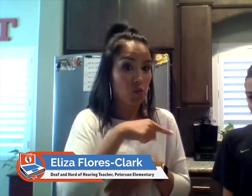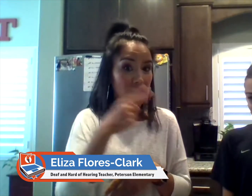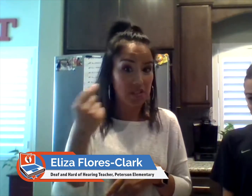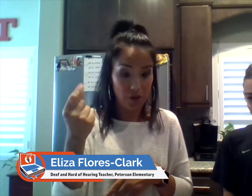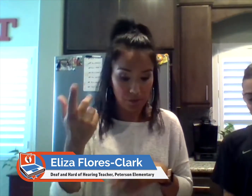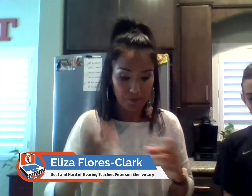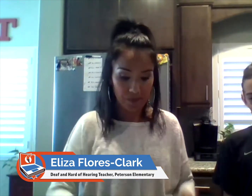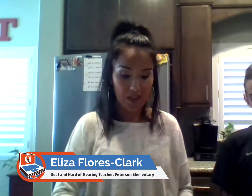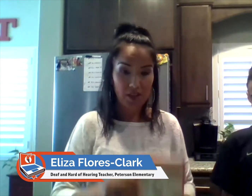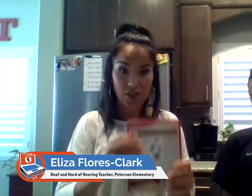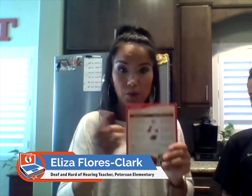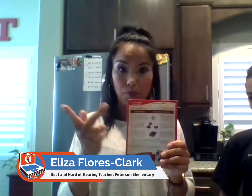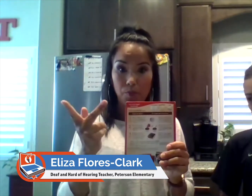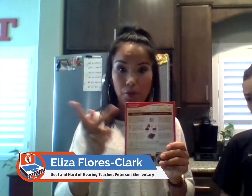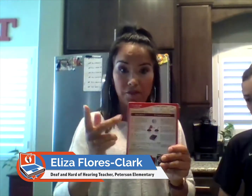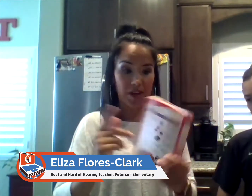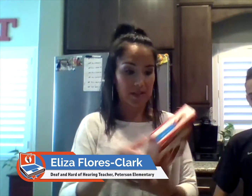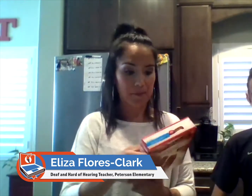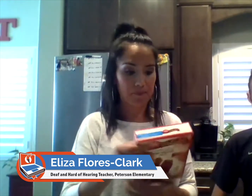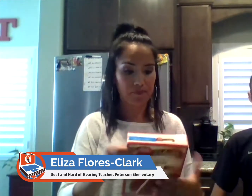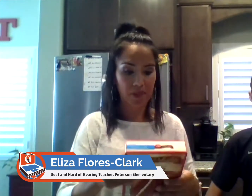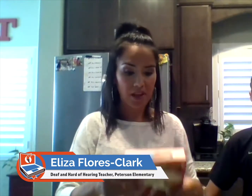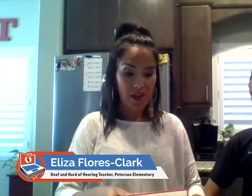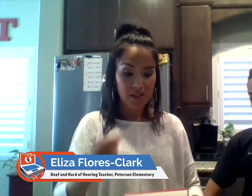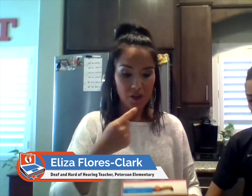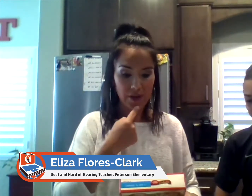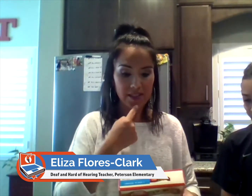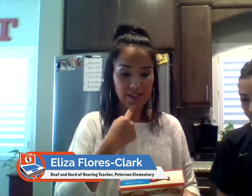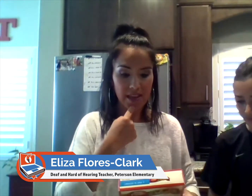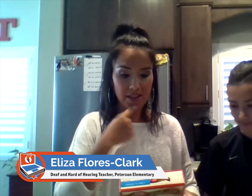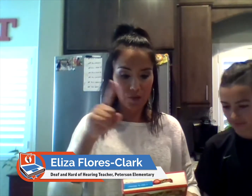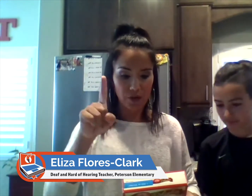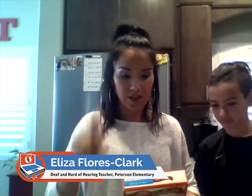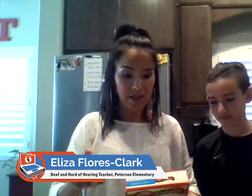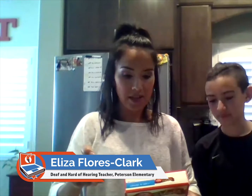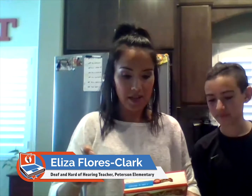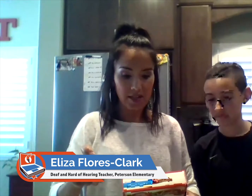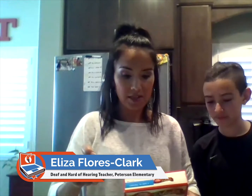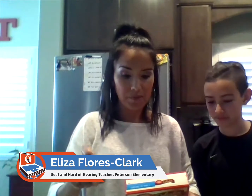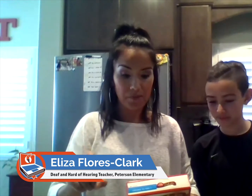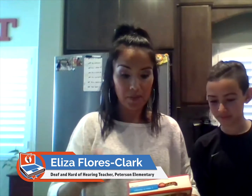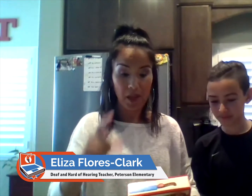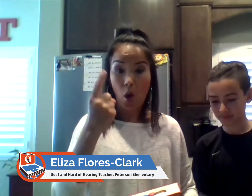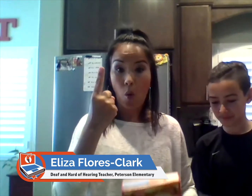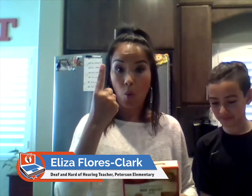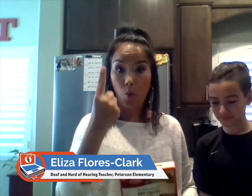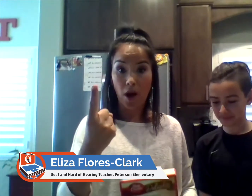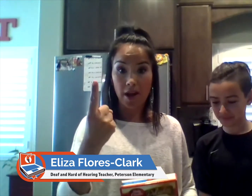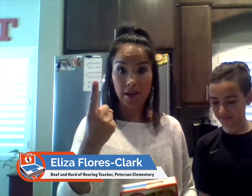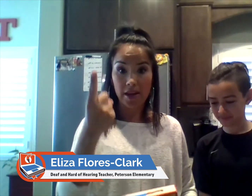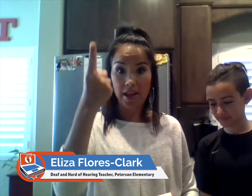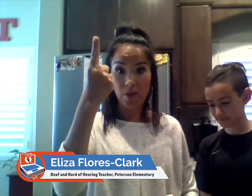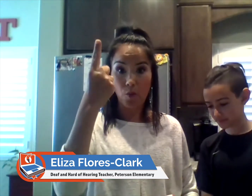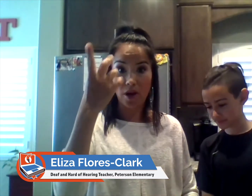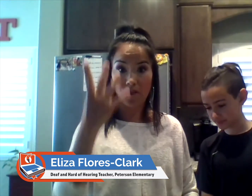do. So perfect. So it says we're going to need 1